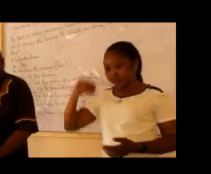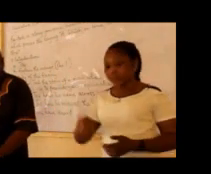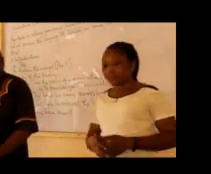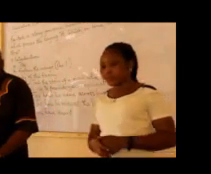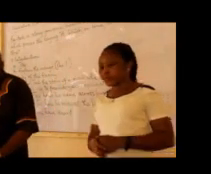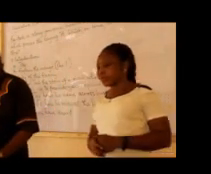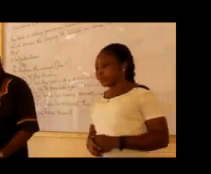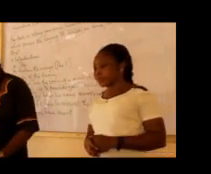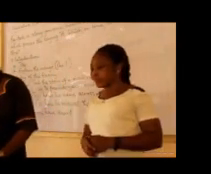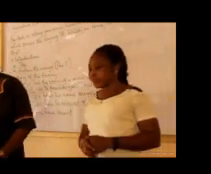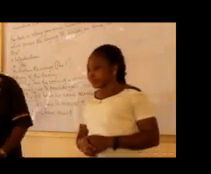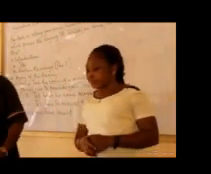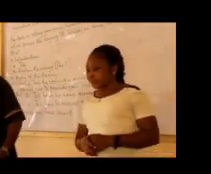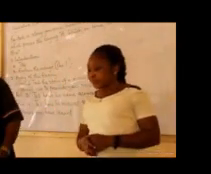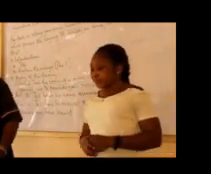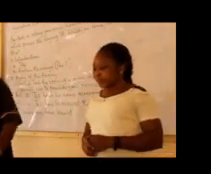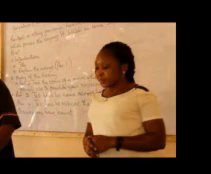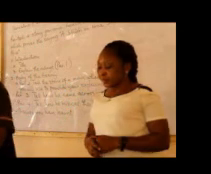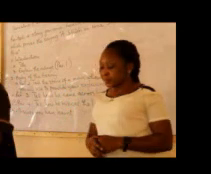So,